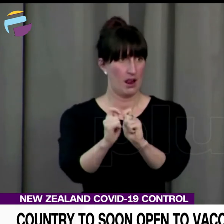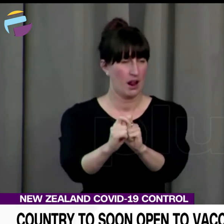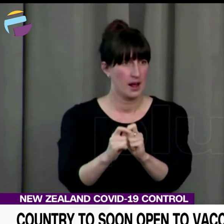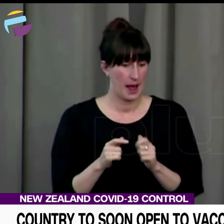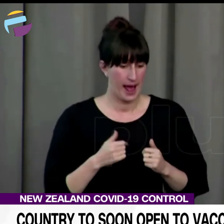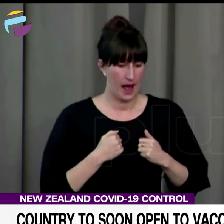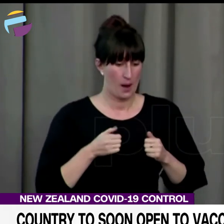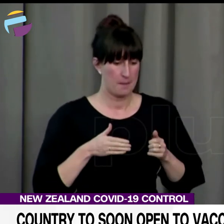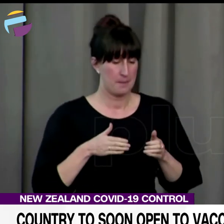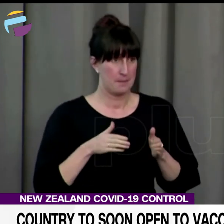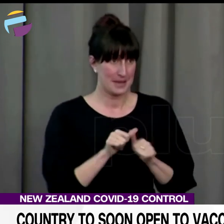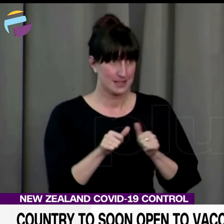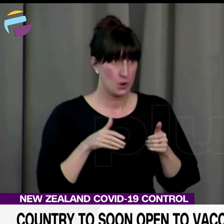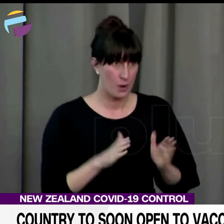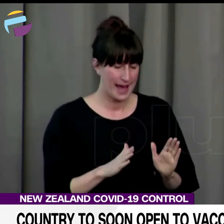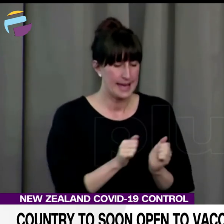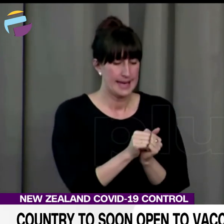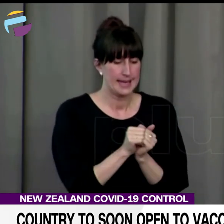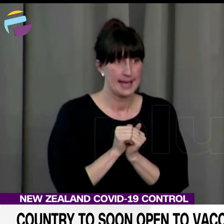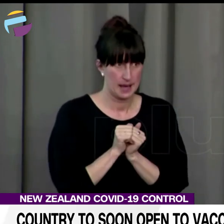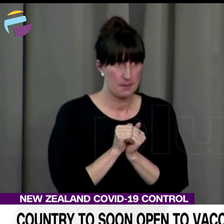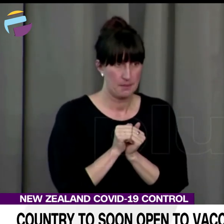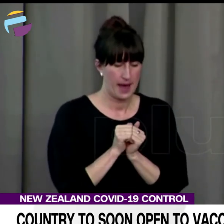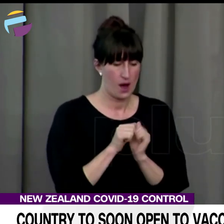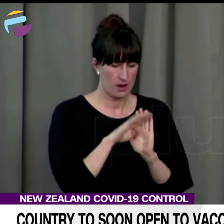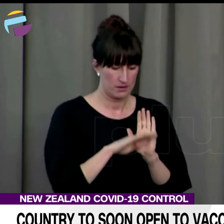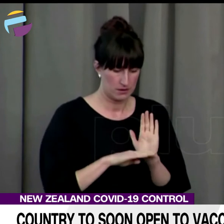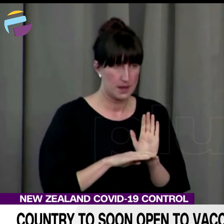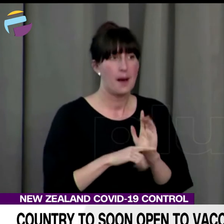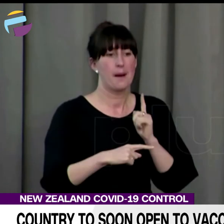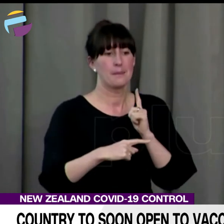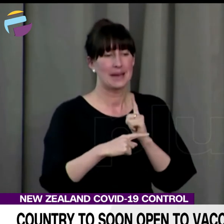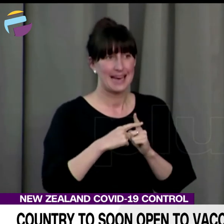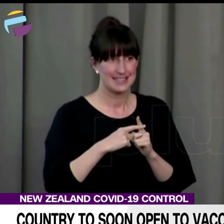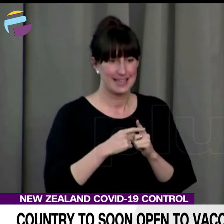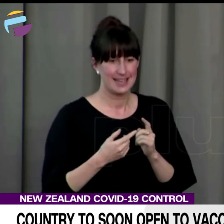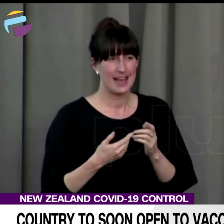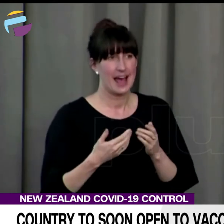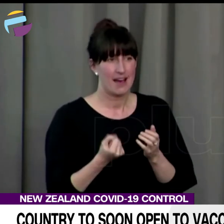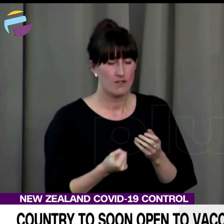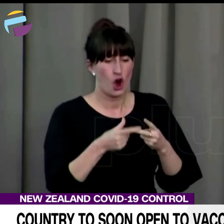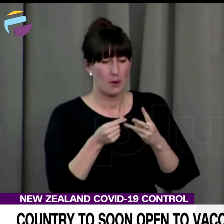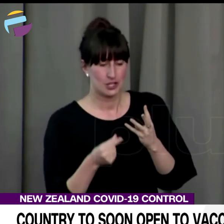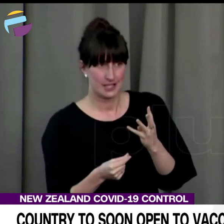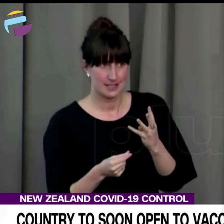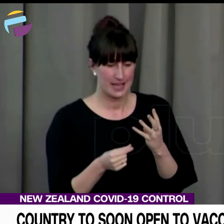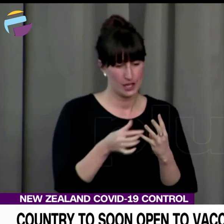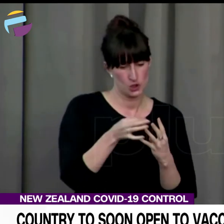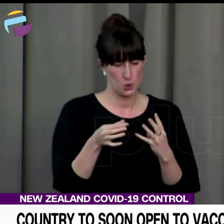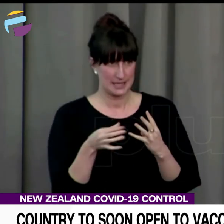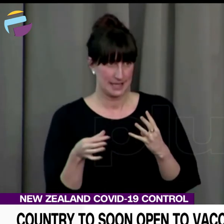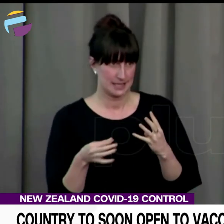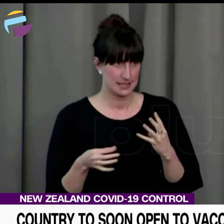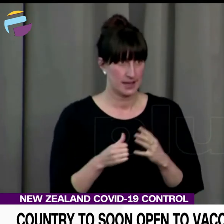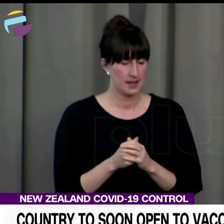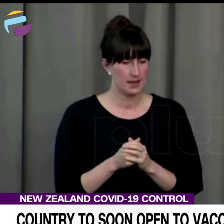on Thursday. Ardern said the government will move to a new individual risk-based model for quarantine-free travel, and that would be